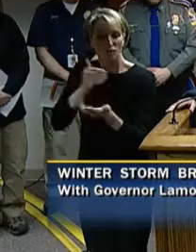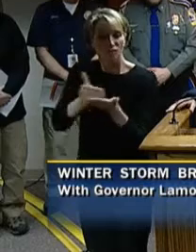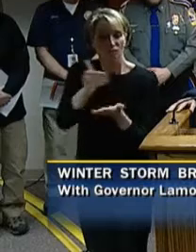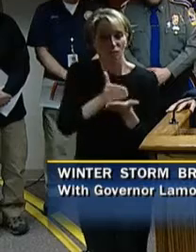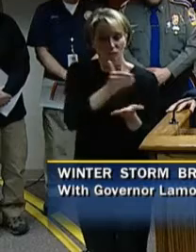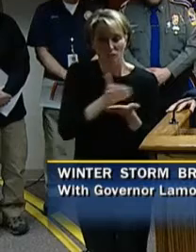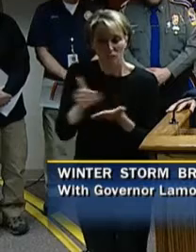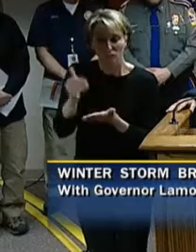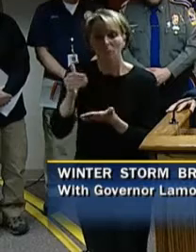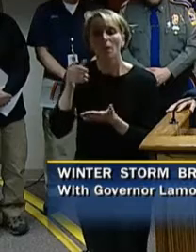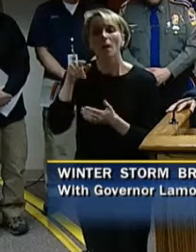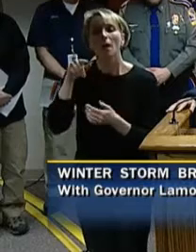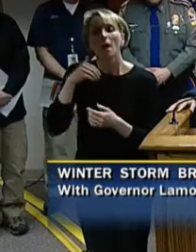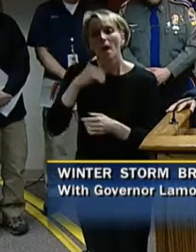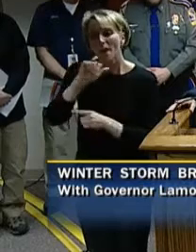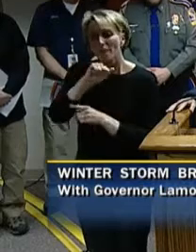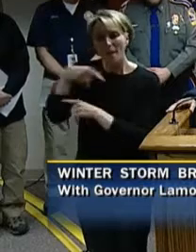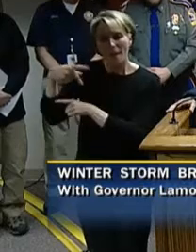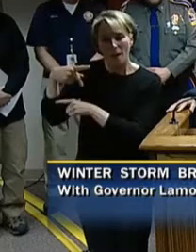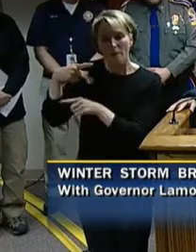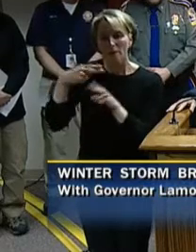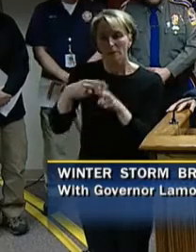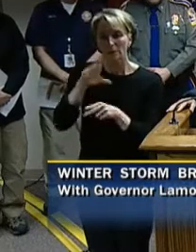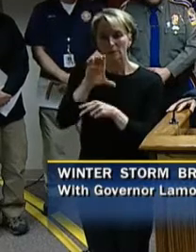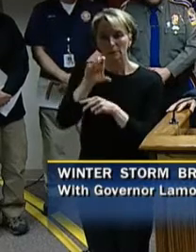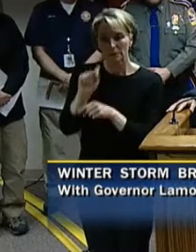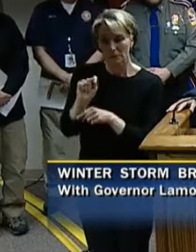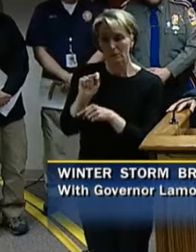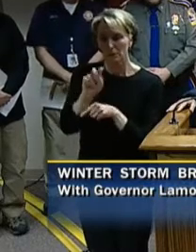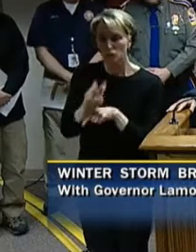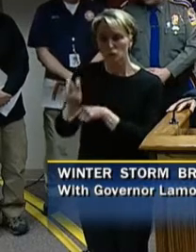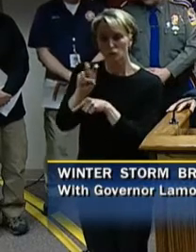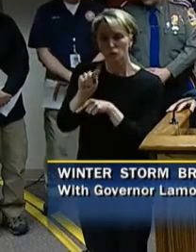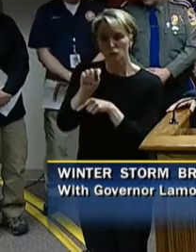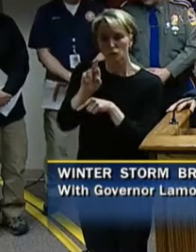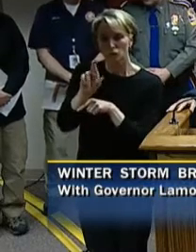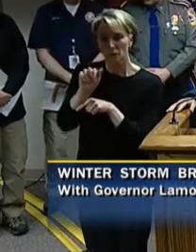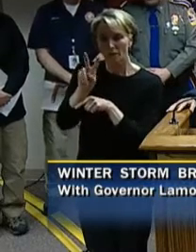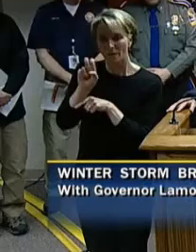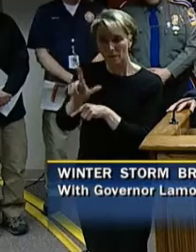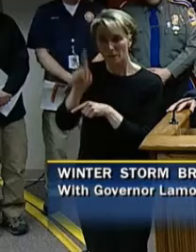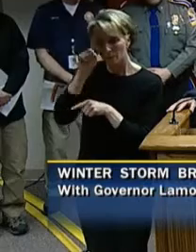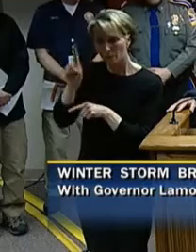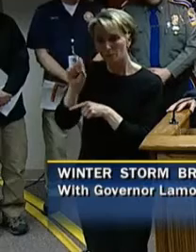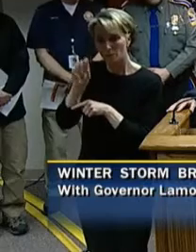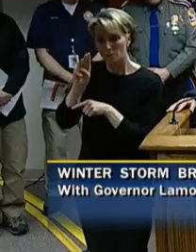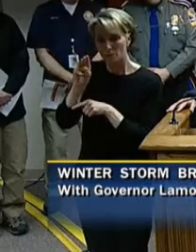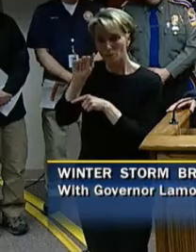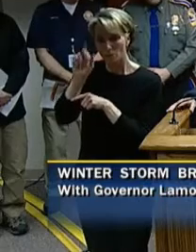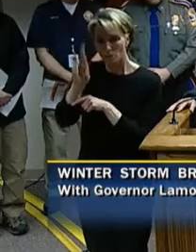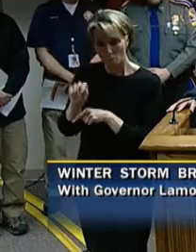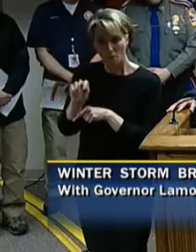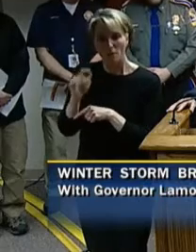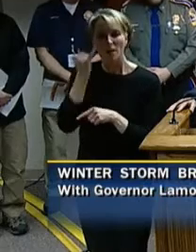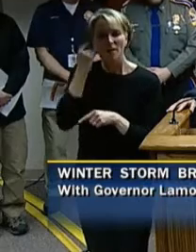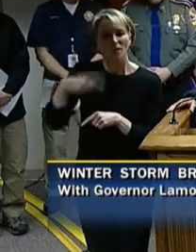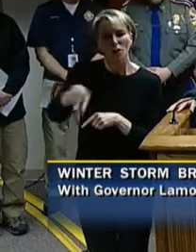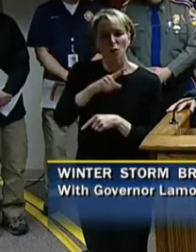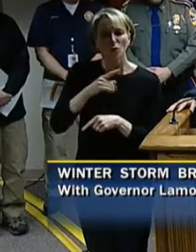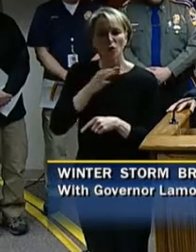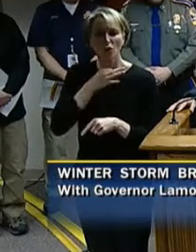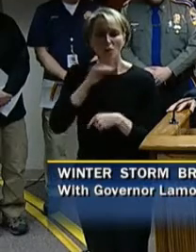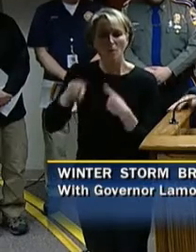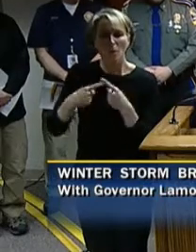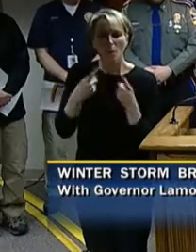plowed, where you can go, and where it's probably not a good idea to go. And in terms of the severe cold that will be impacting